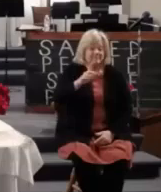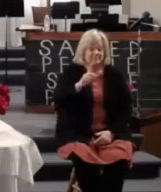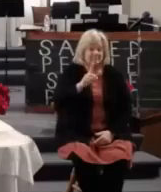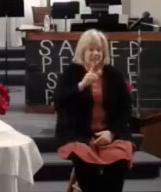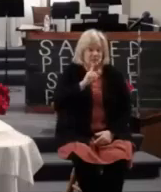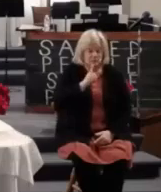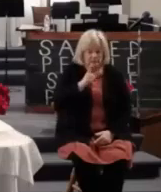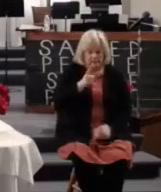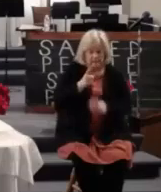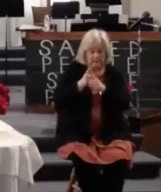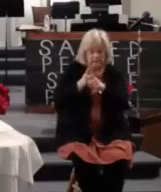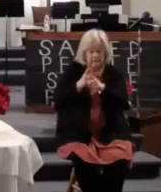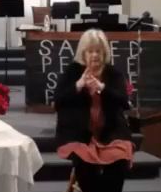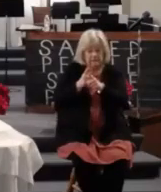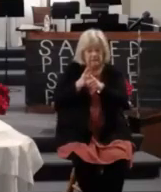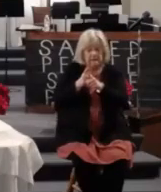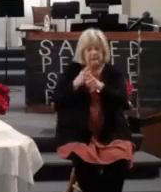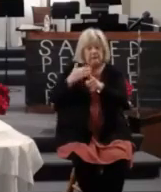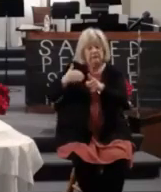up prosperous,